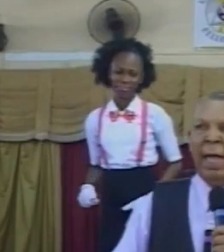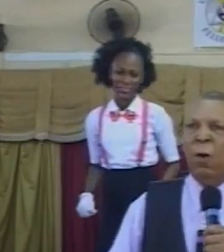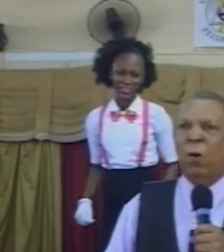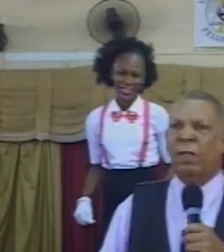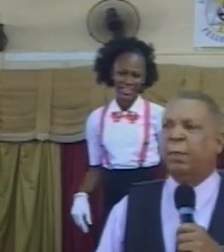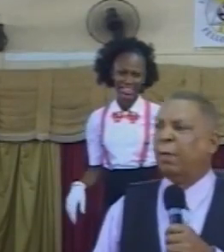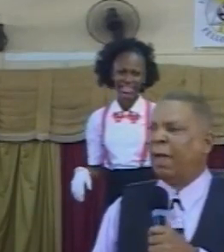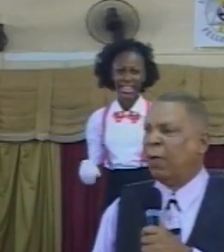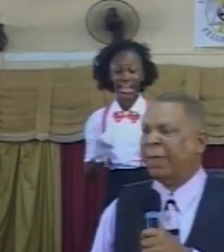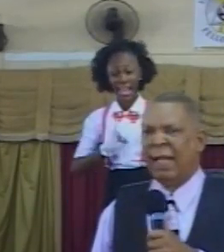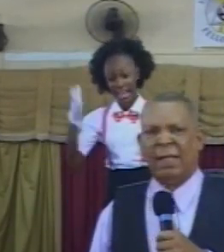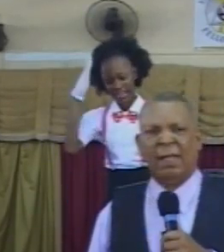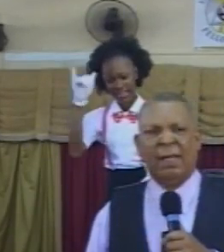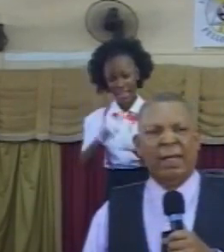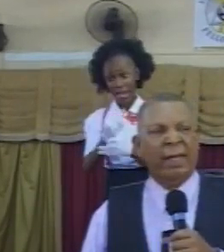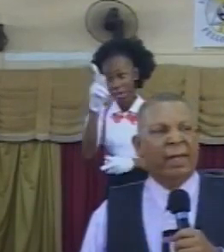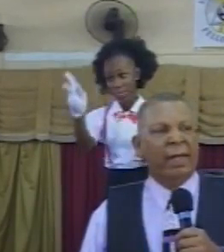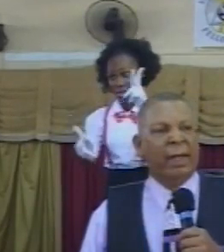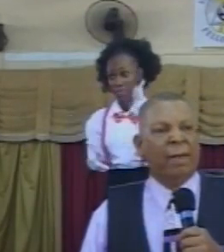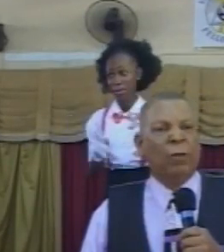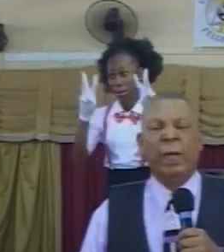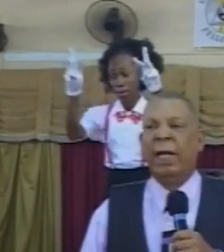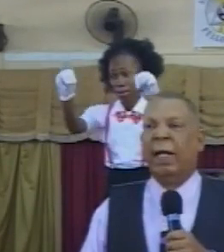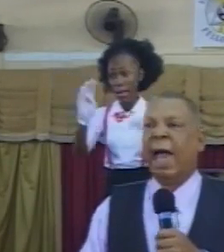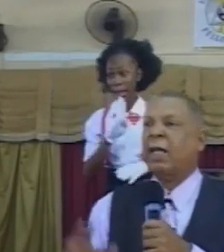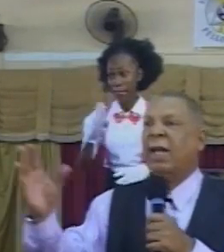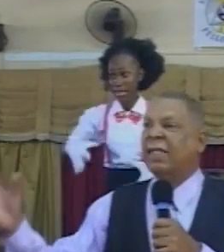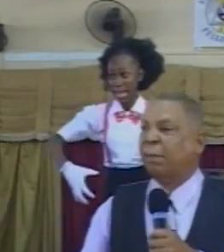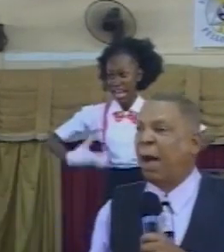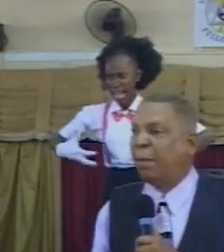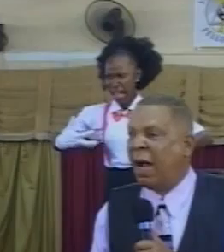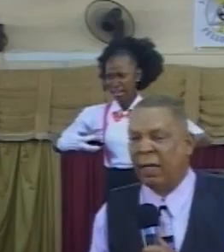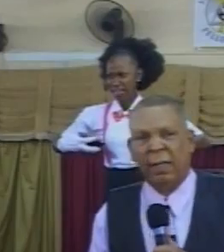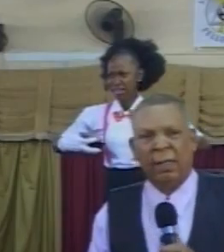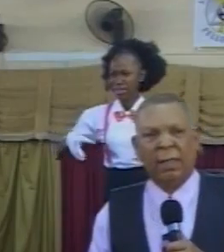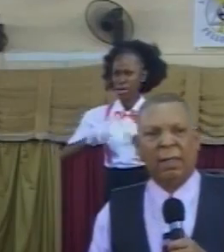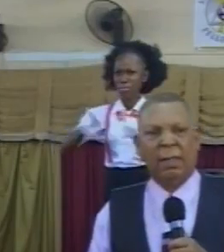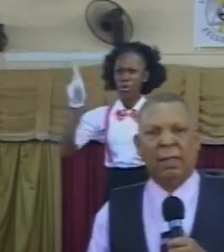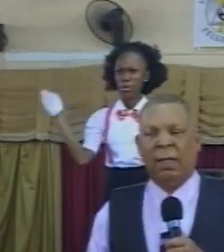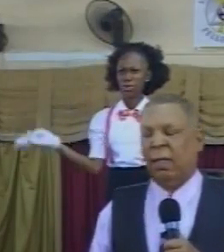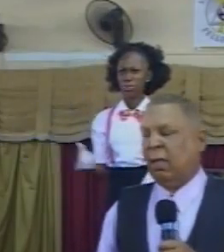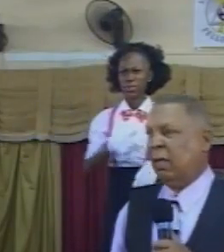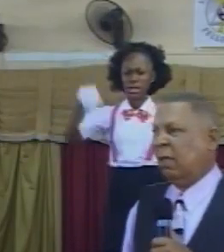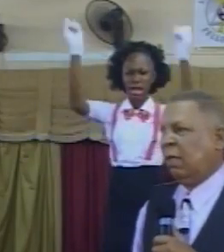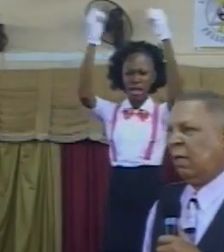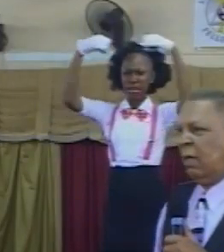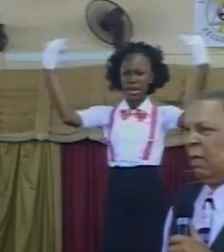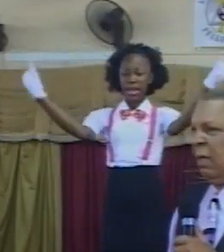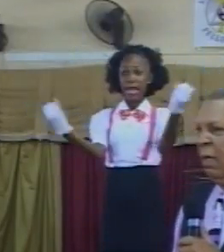And I know some people might be upset, but we lionize Bob Marley.